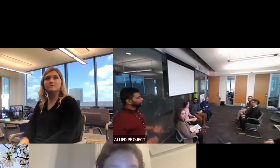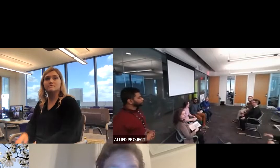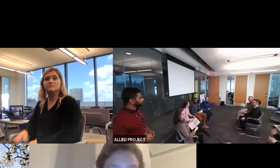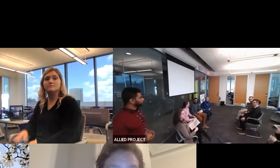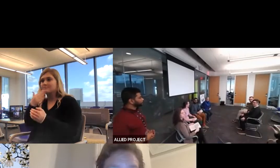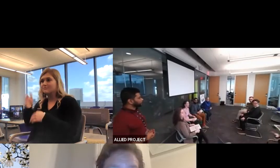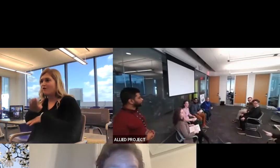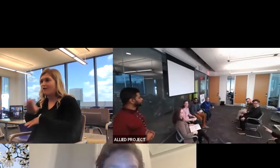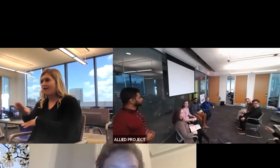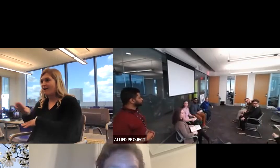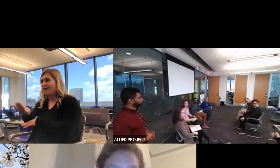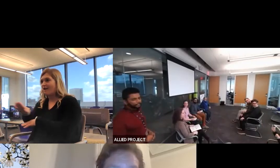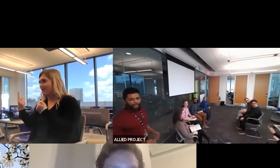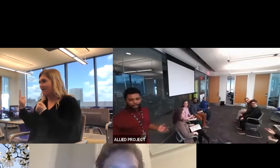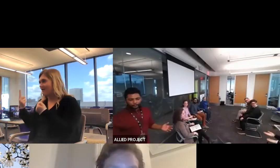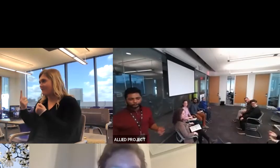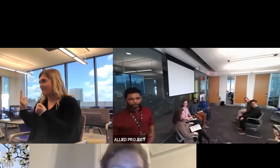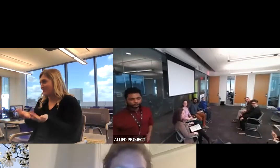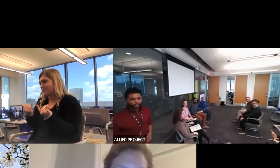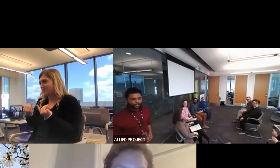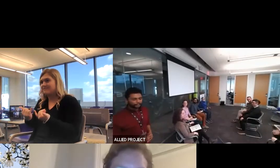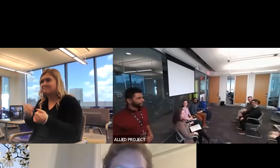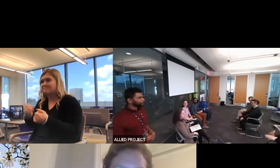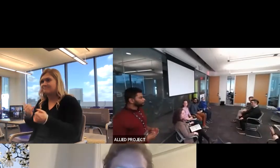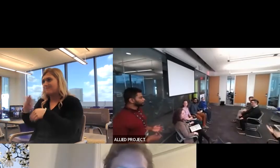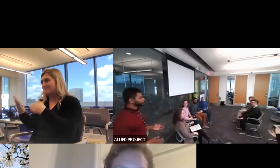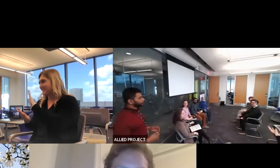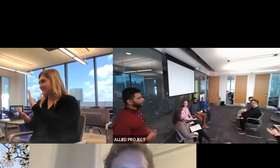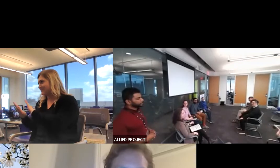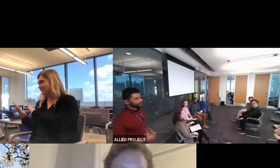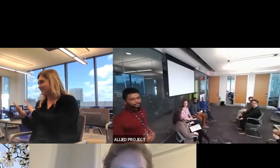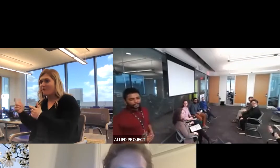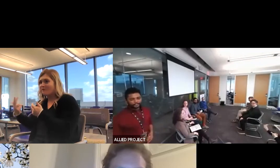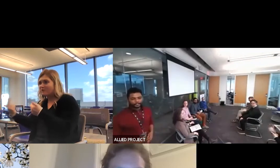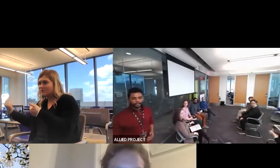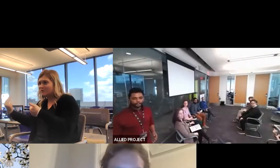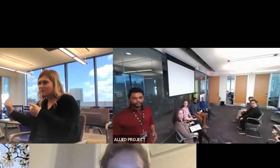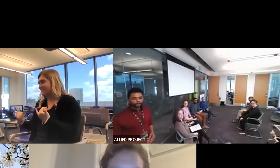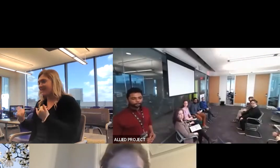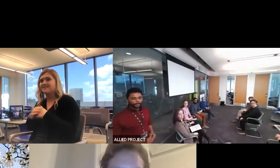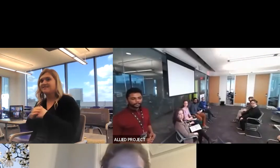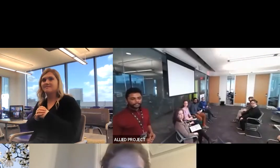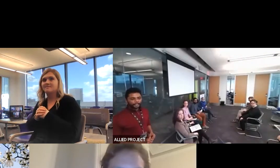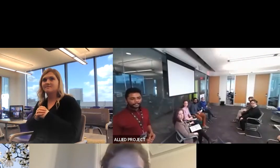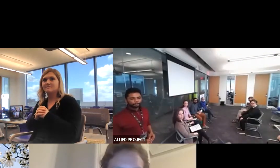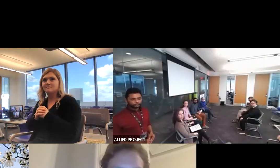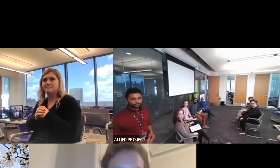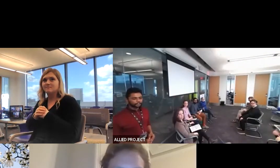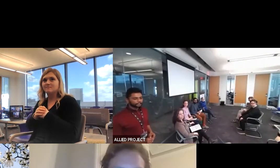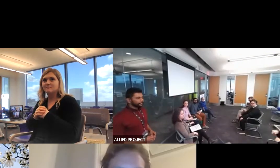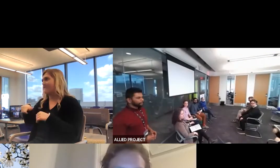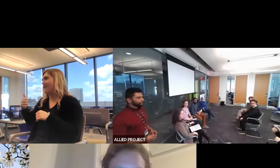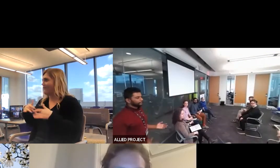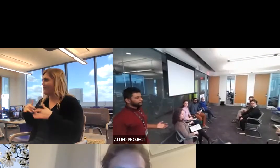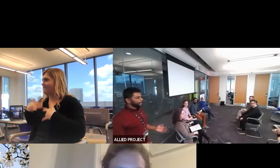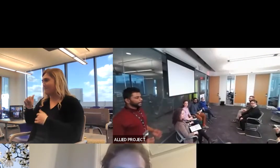Very good afternoon to one and all present here and on Zoom. I thank you all for joining us and another event by the Allied